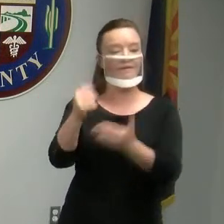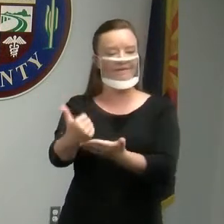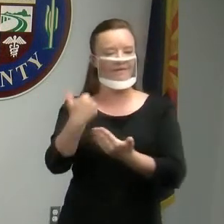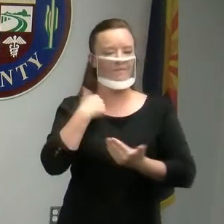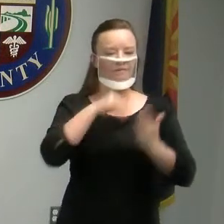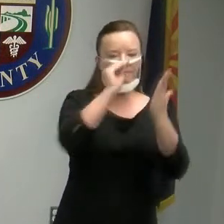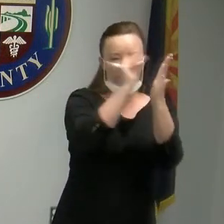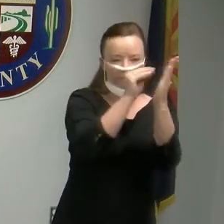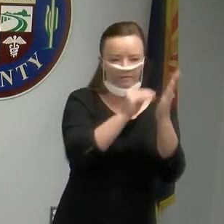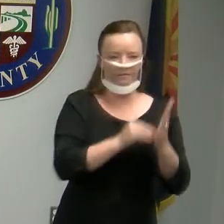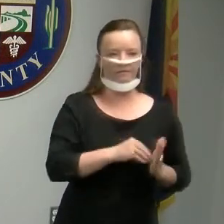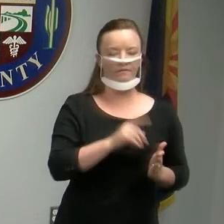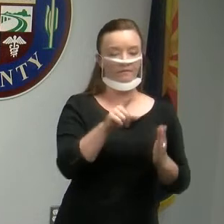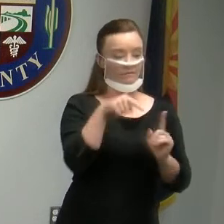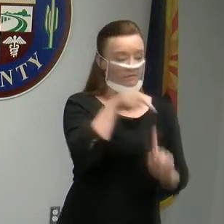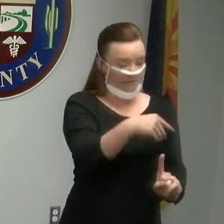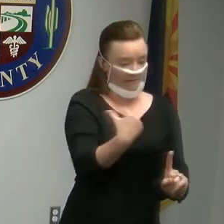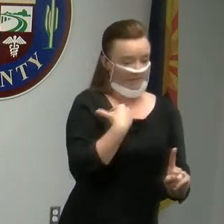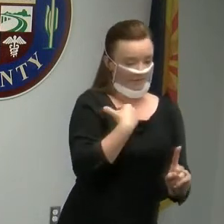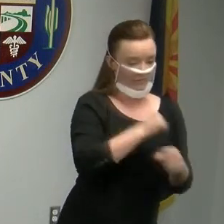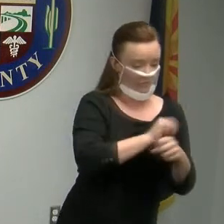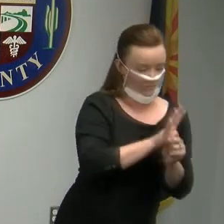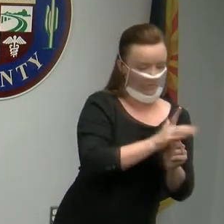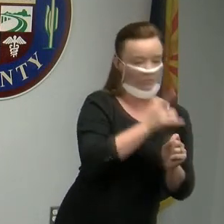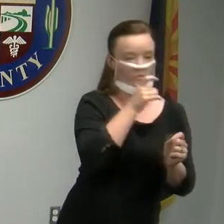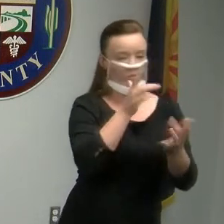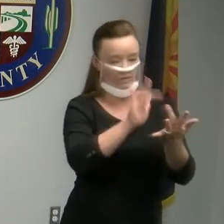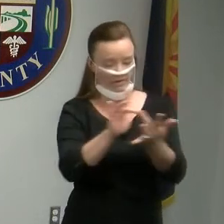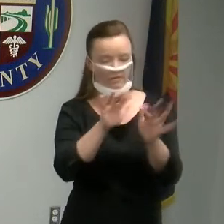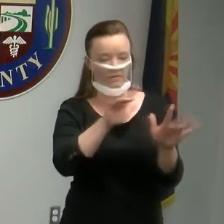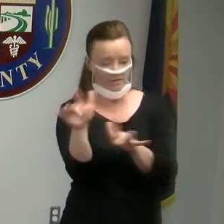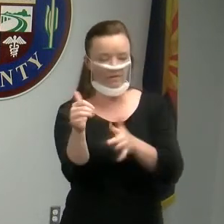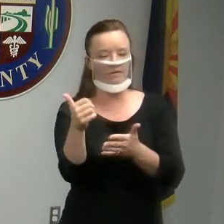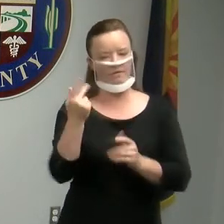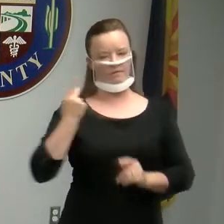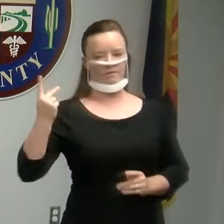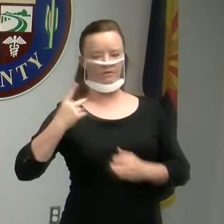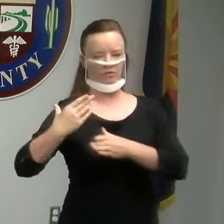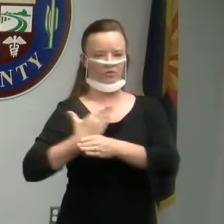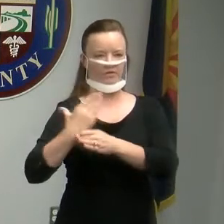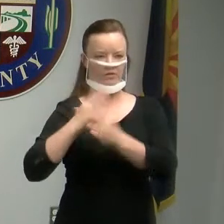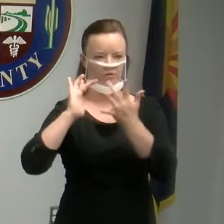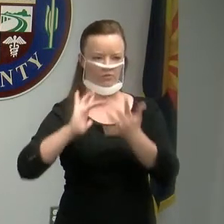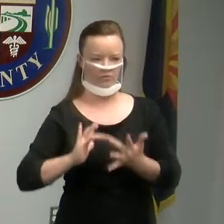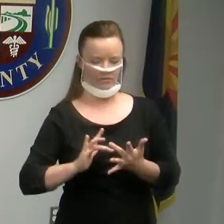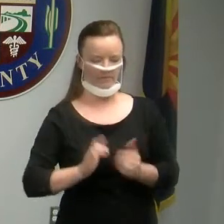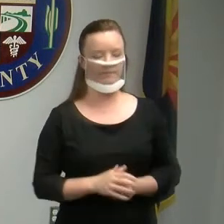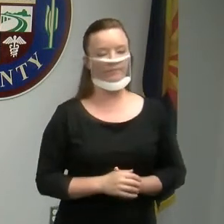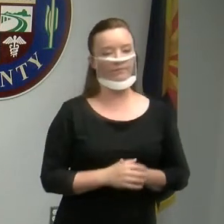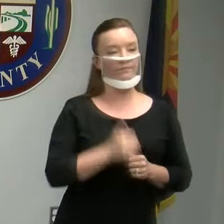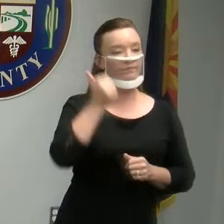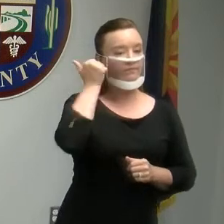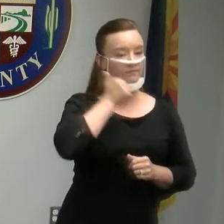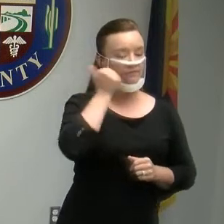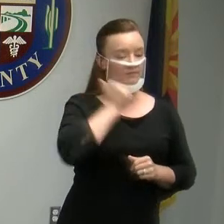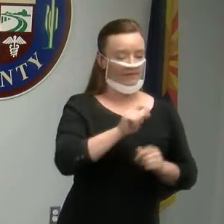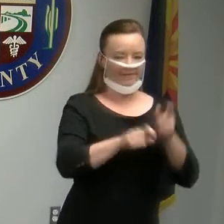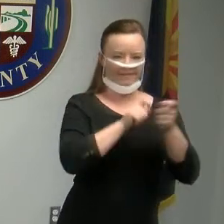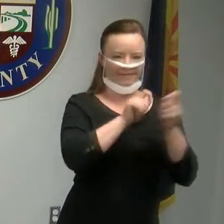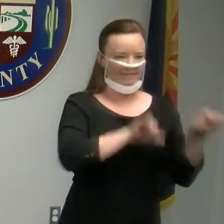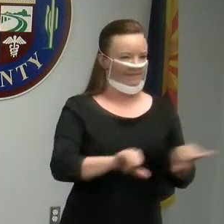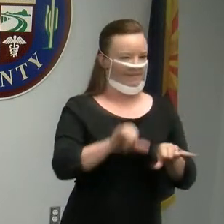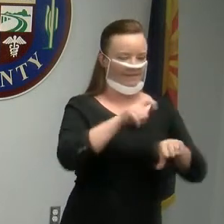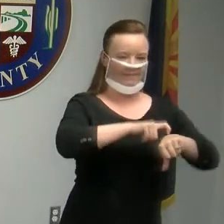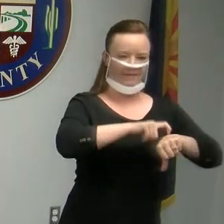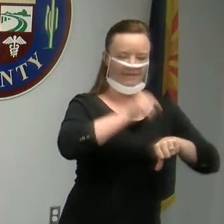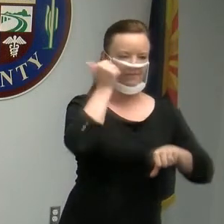when we talk to cases. Each day at a set time, we pull the information from that database about all the